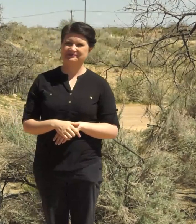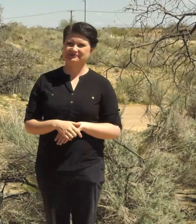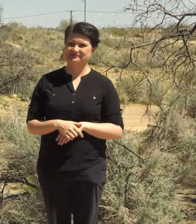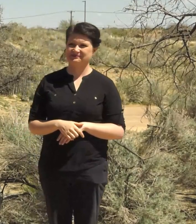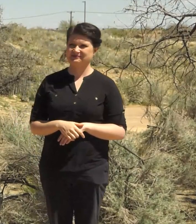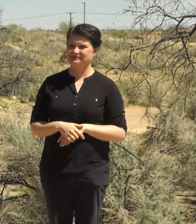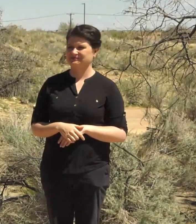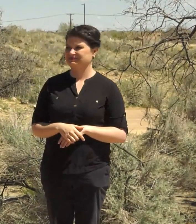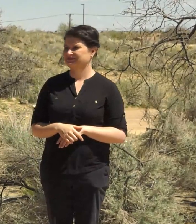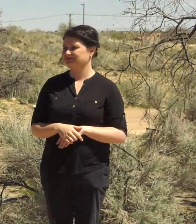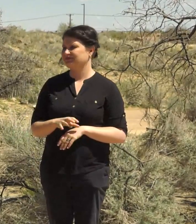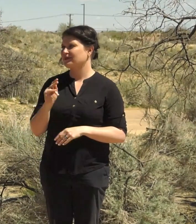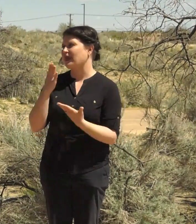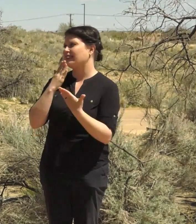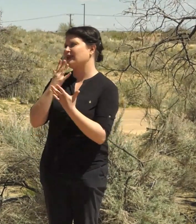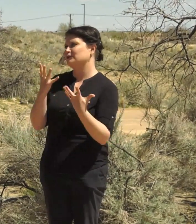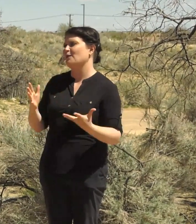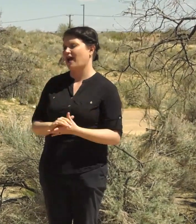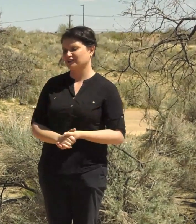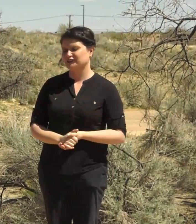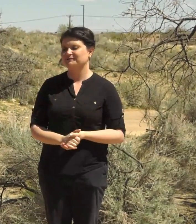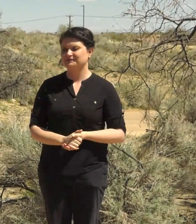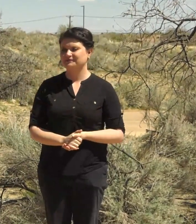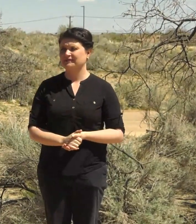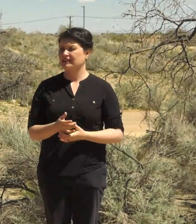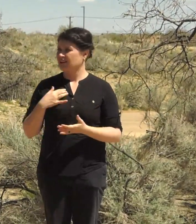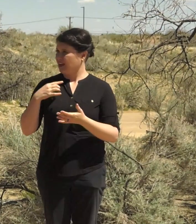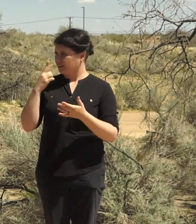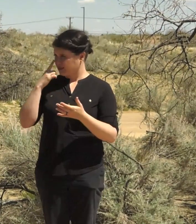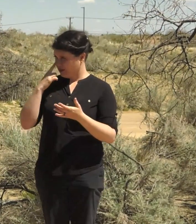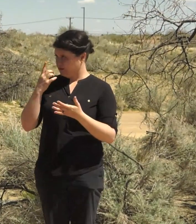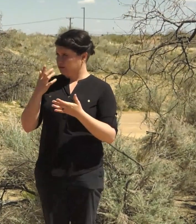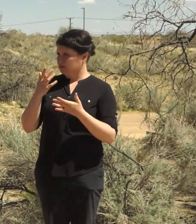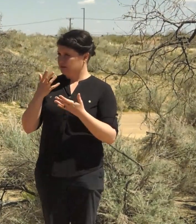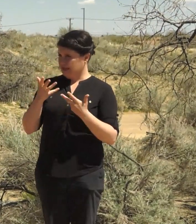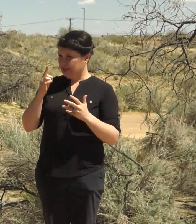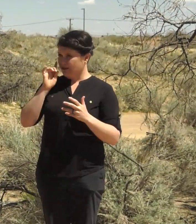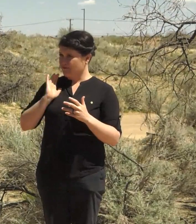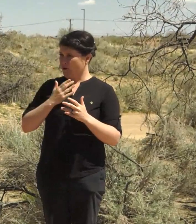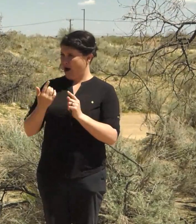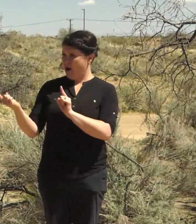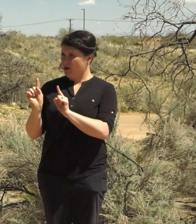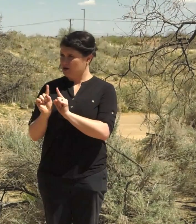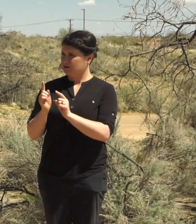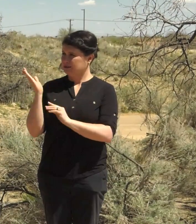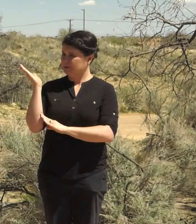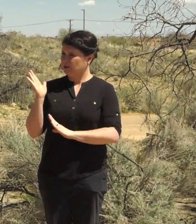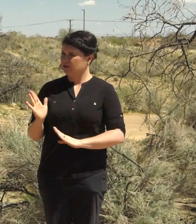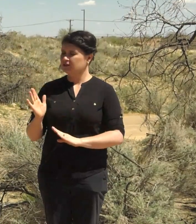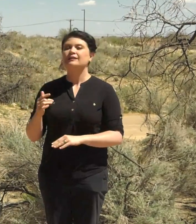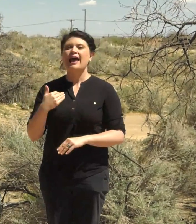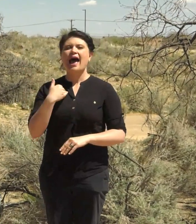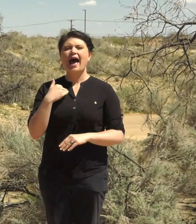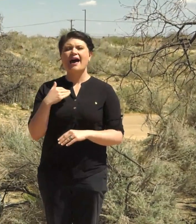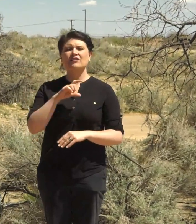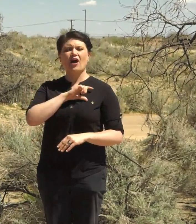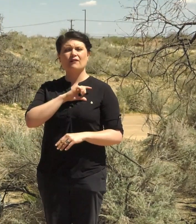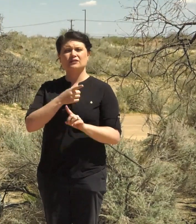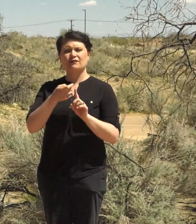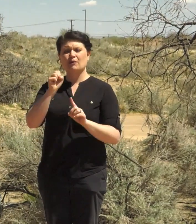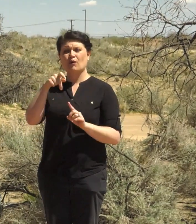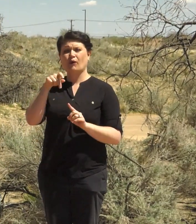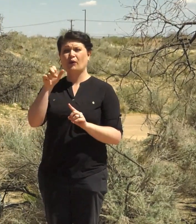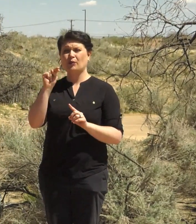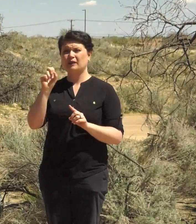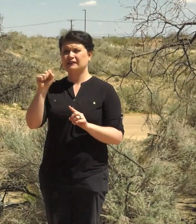Okay, thank you so much. Let me check. I think that concludes our guests. We do have an officer from our open space unit here if